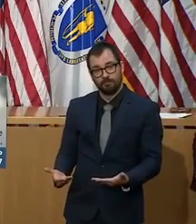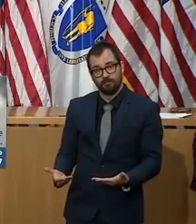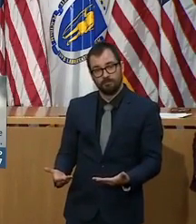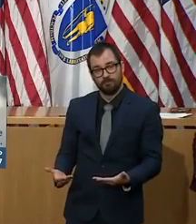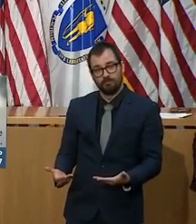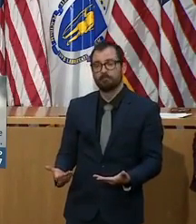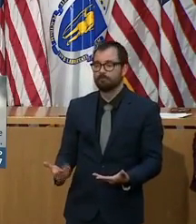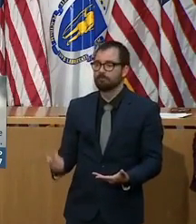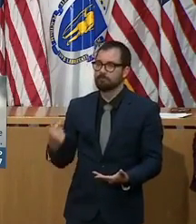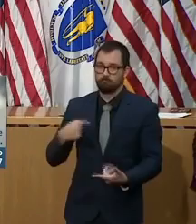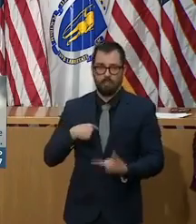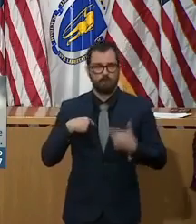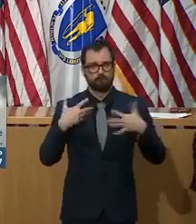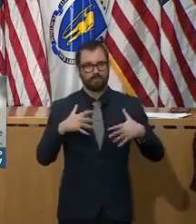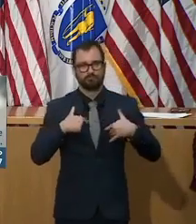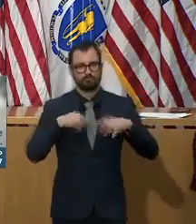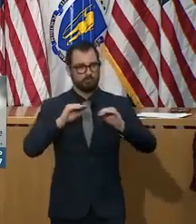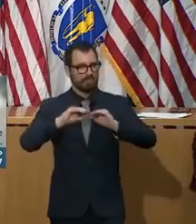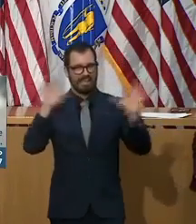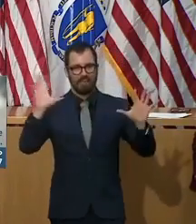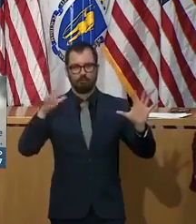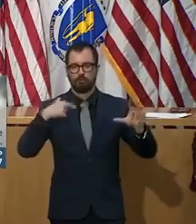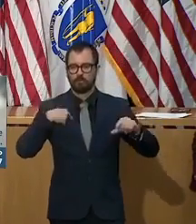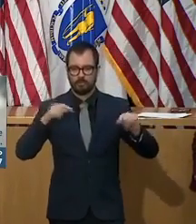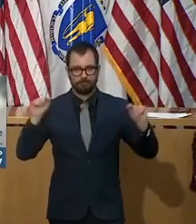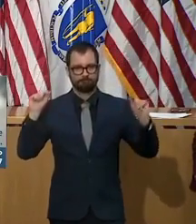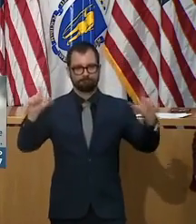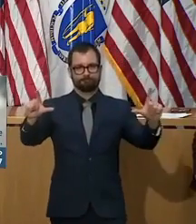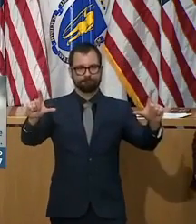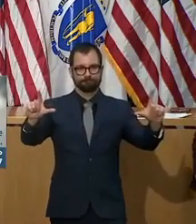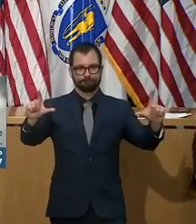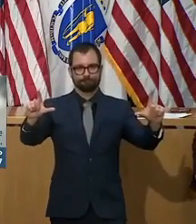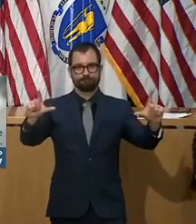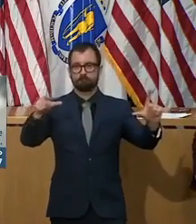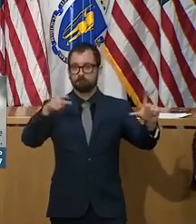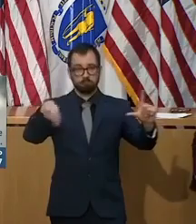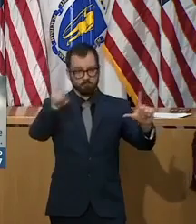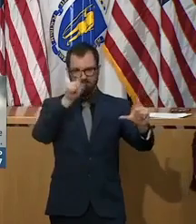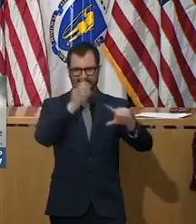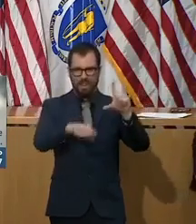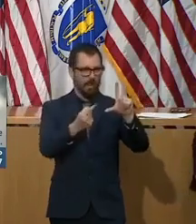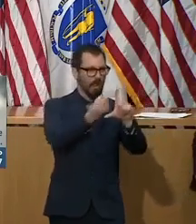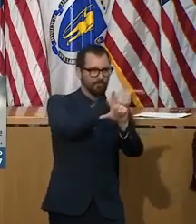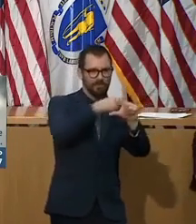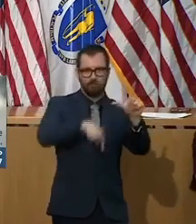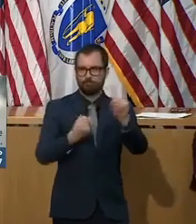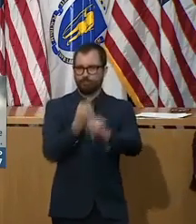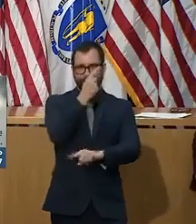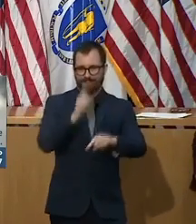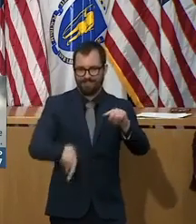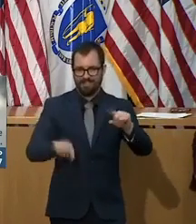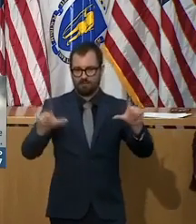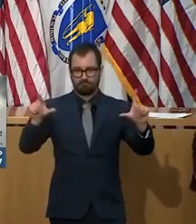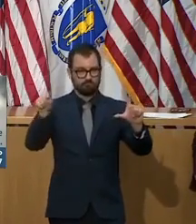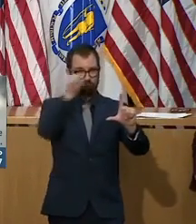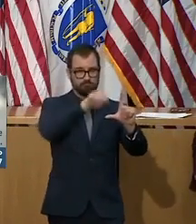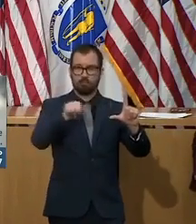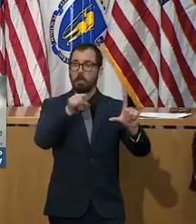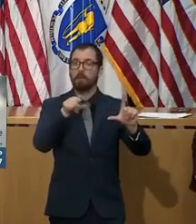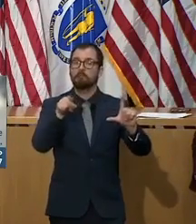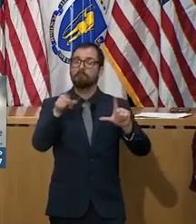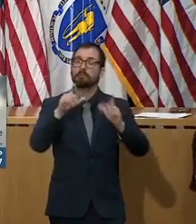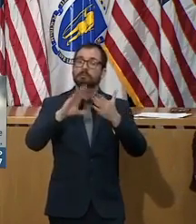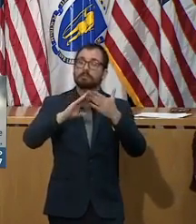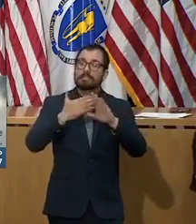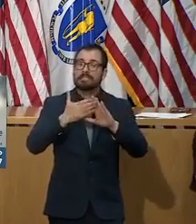within that framework they need to do something different, as long as it's not a violation of state law,